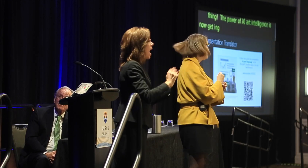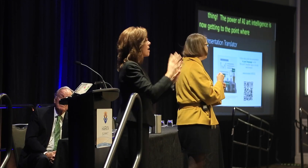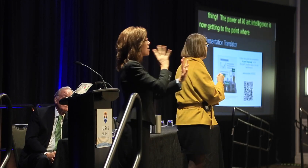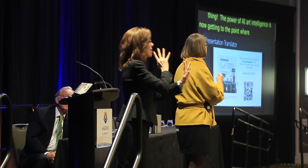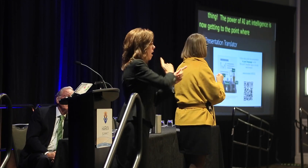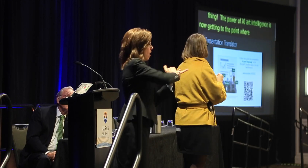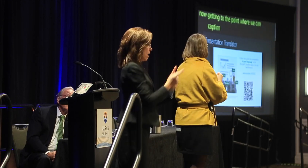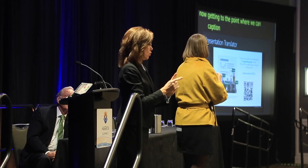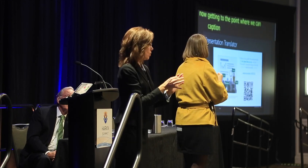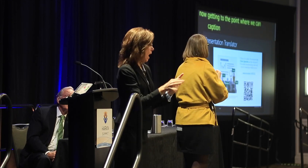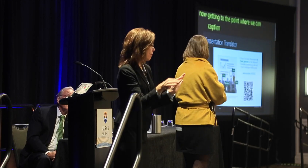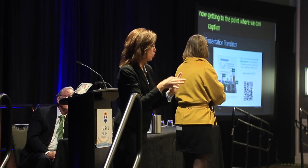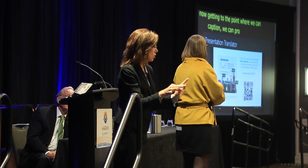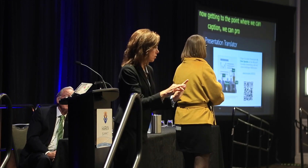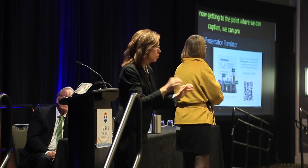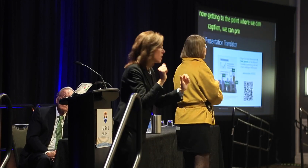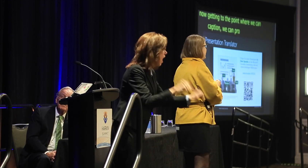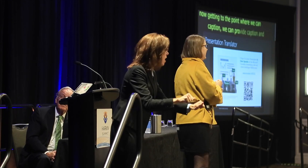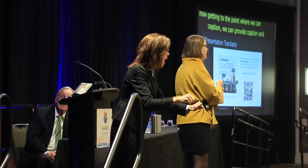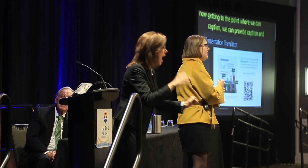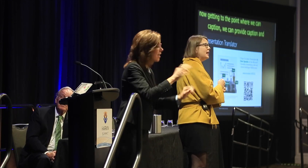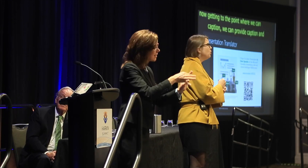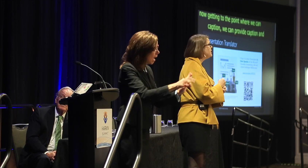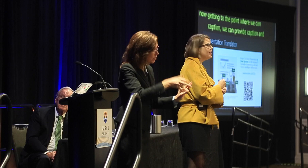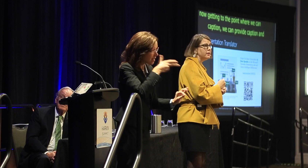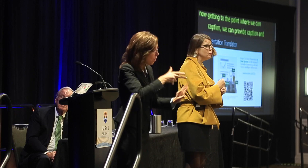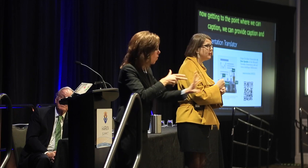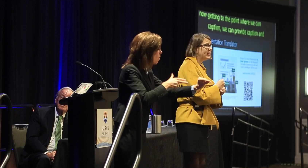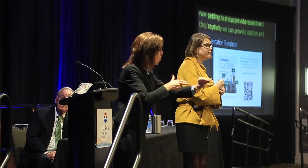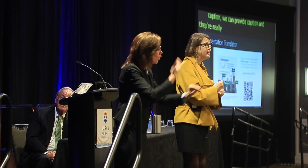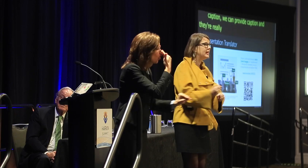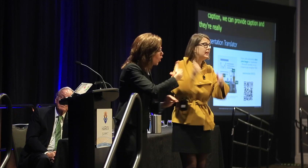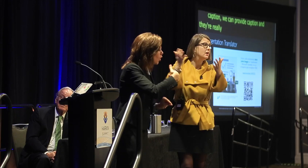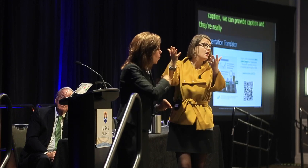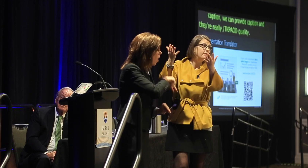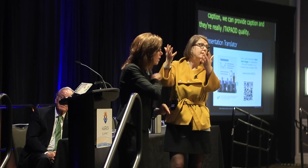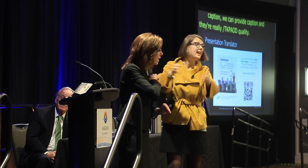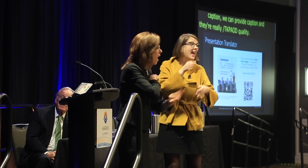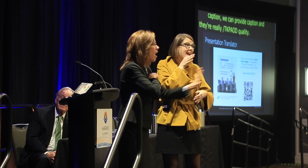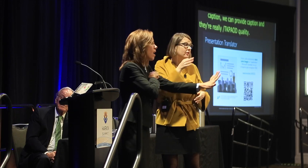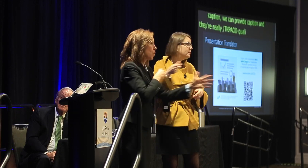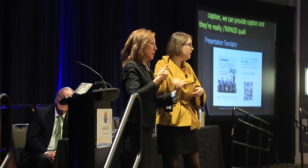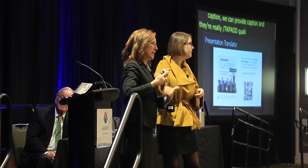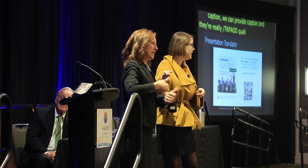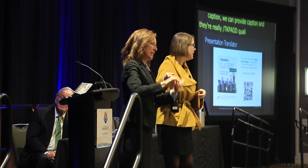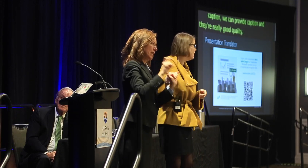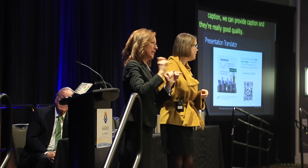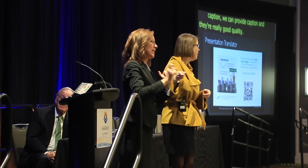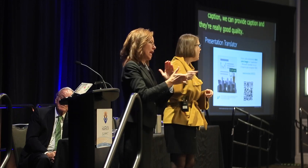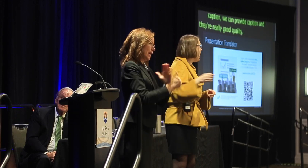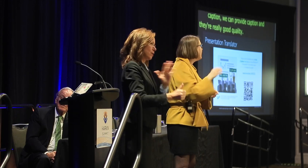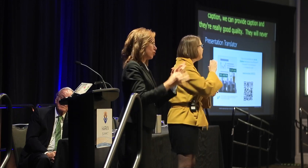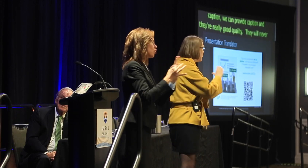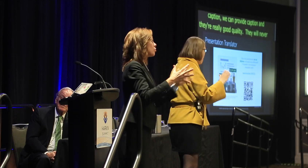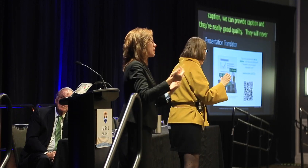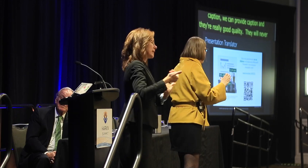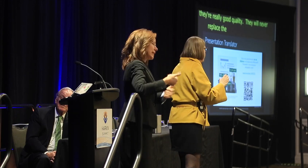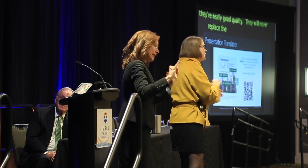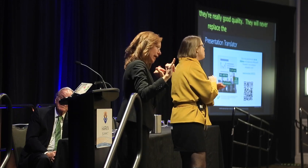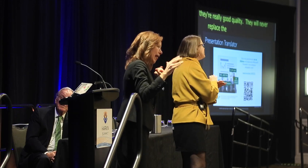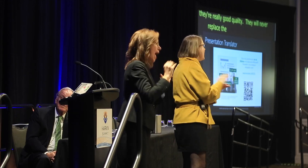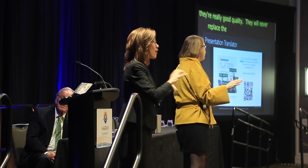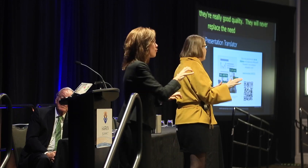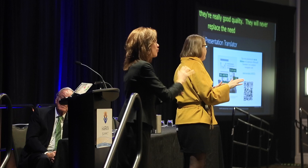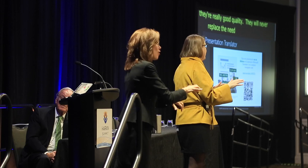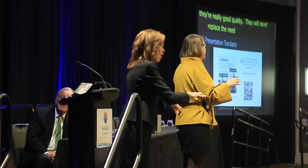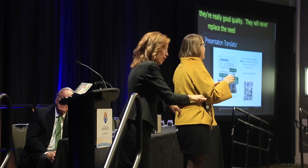provide captions, and they're really good quality. They will never replace the need for the experts here. And for CART,